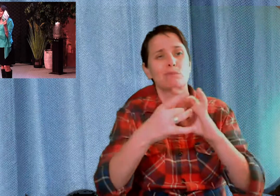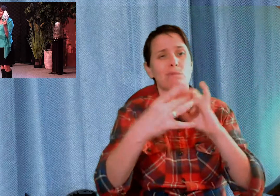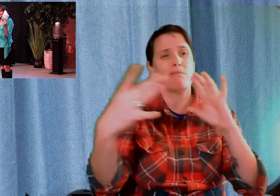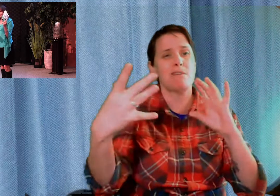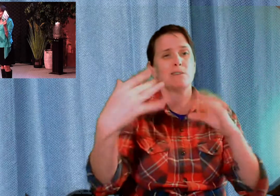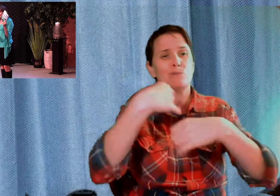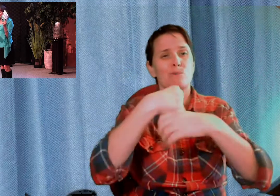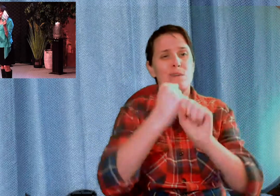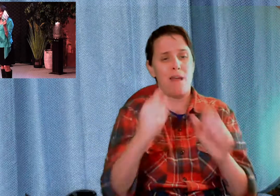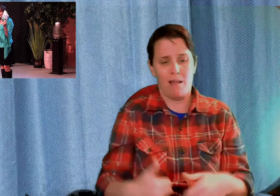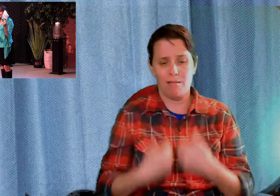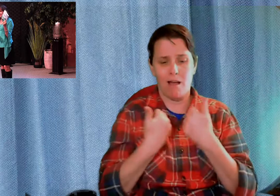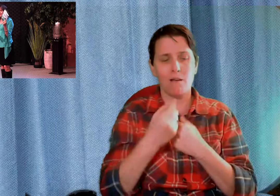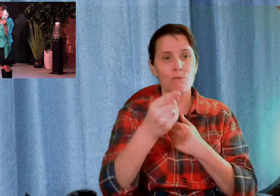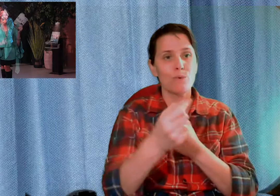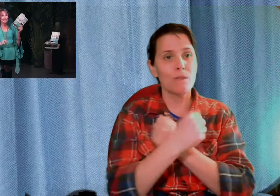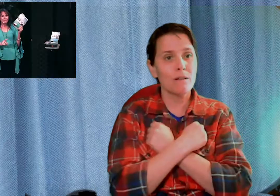Falling into ease.